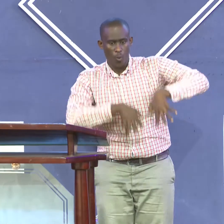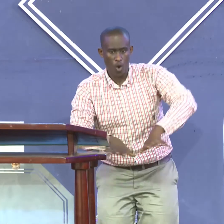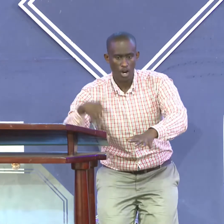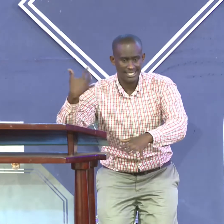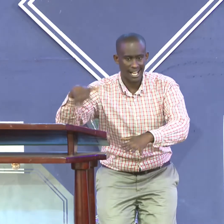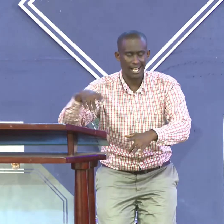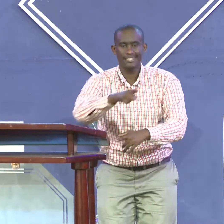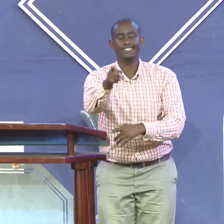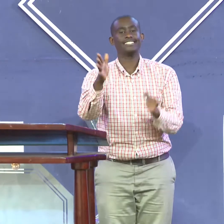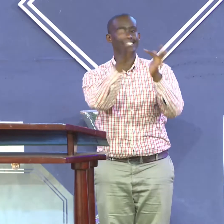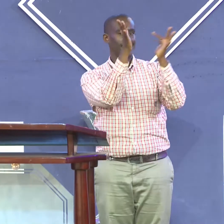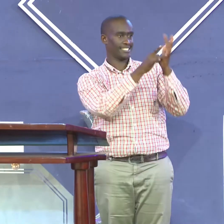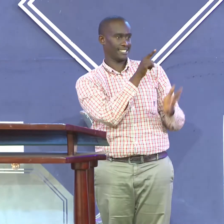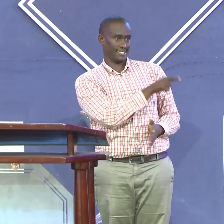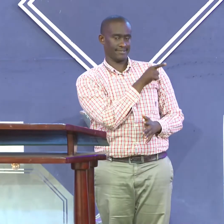Him.